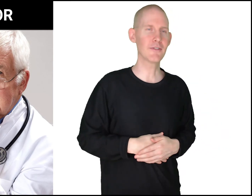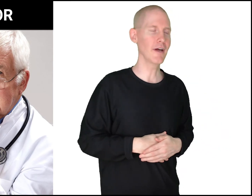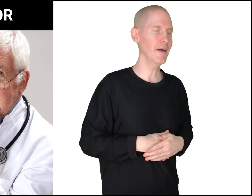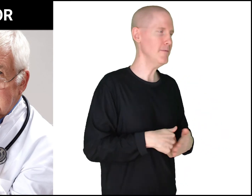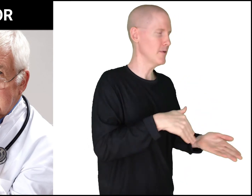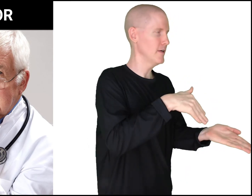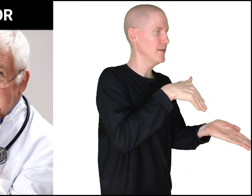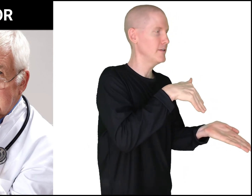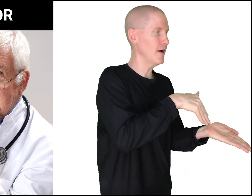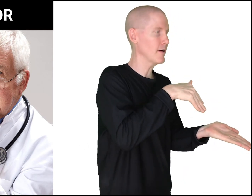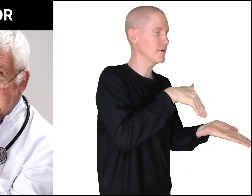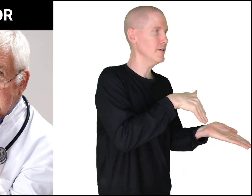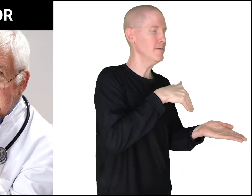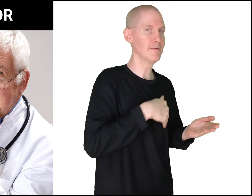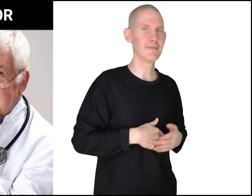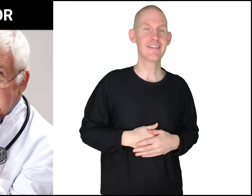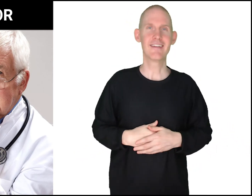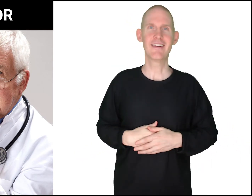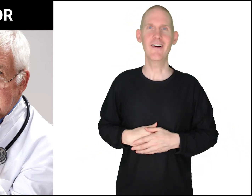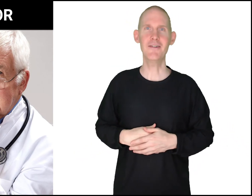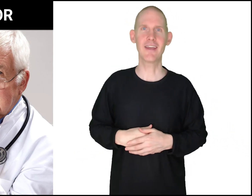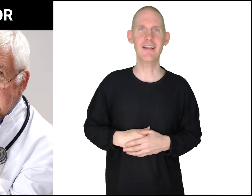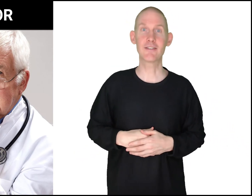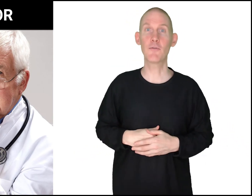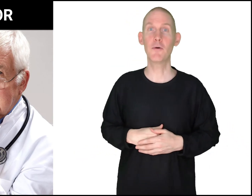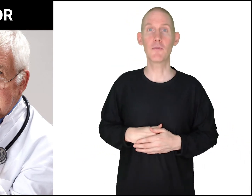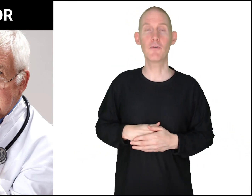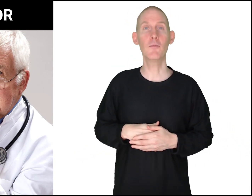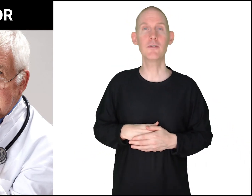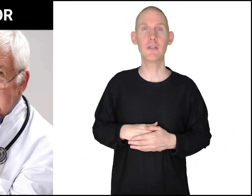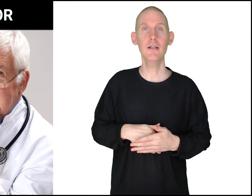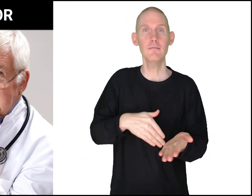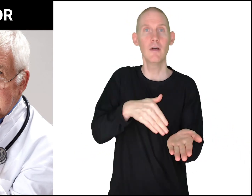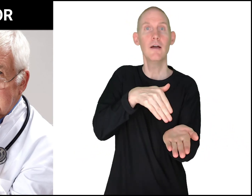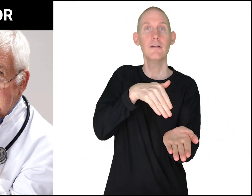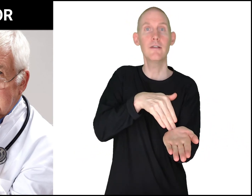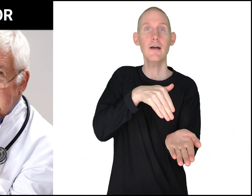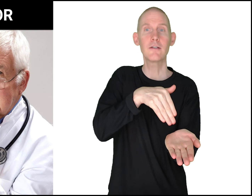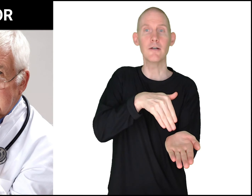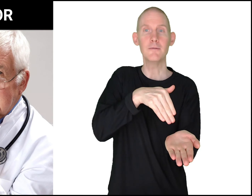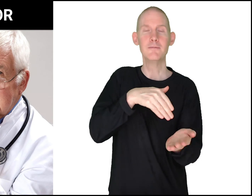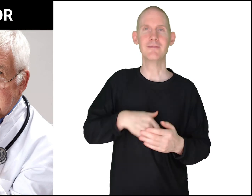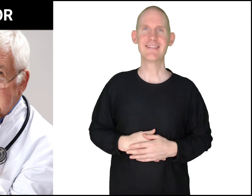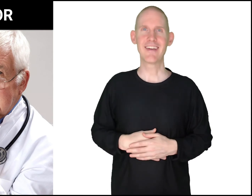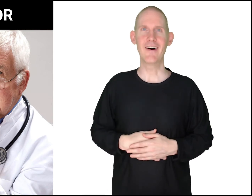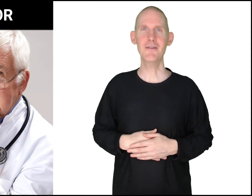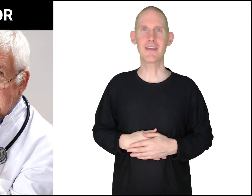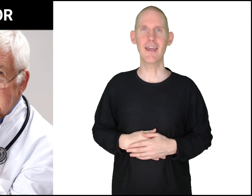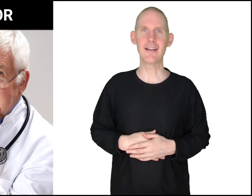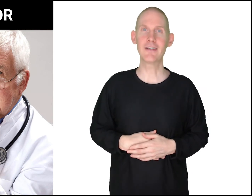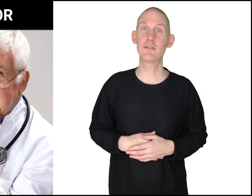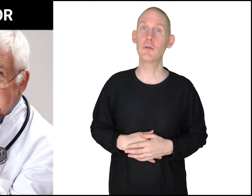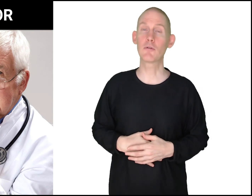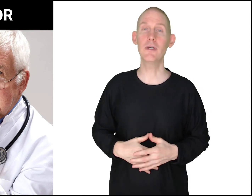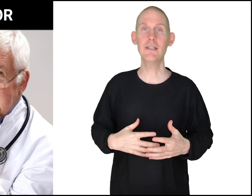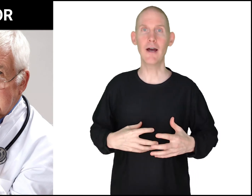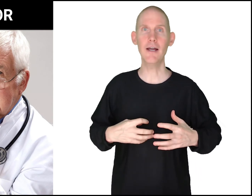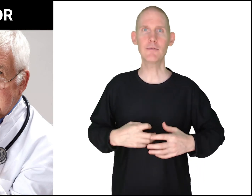side, doctor. Okay, so from the front once again, doctor. Okay, let's do it 3 times from the